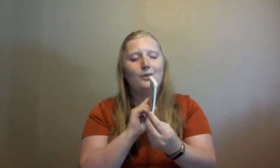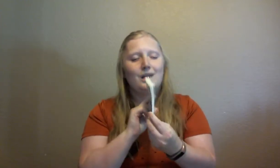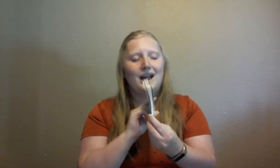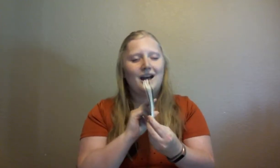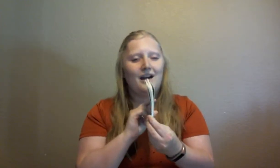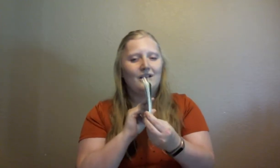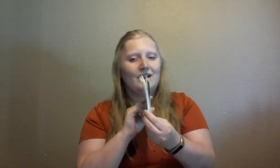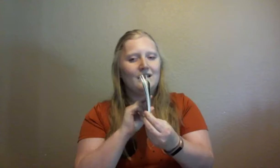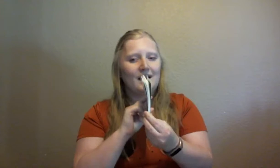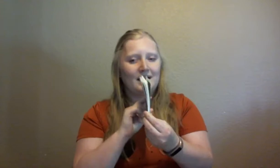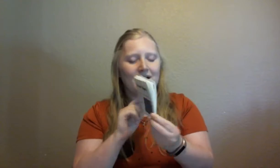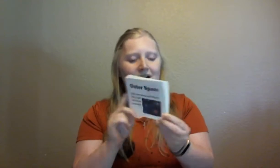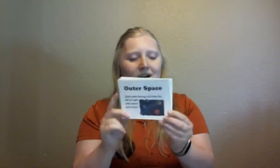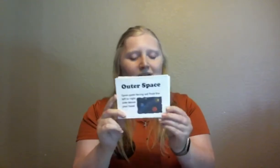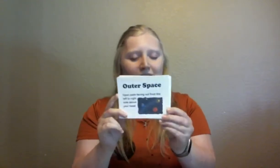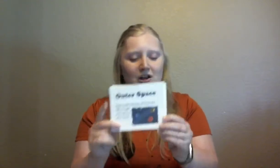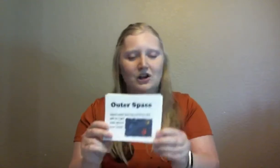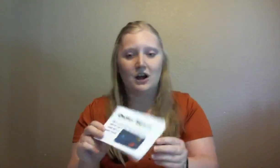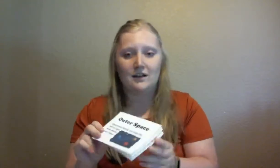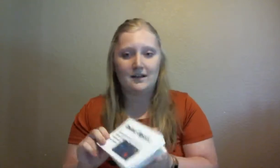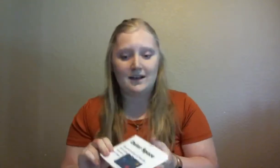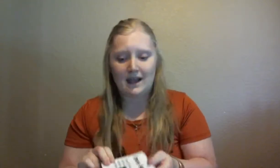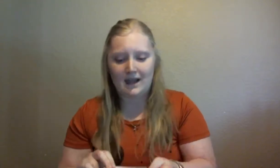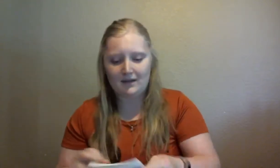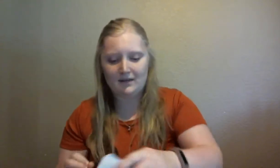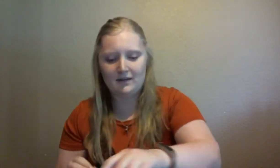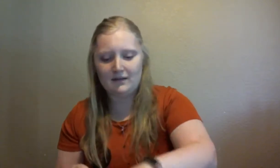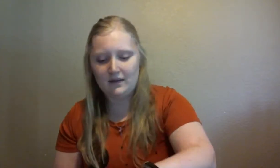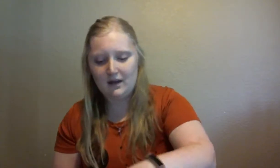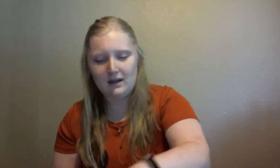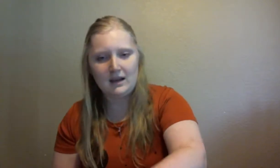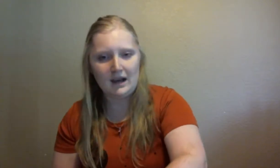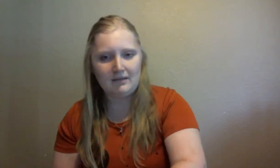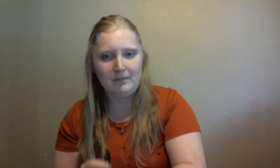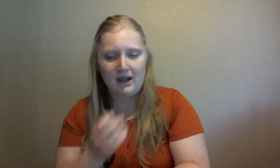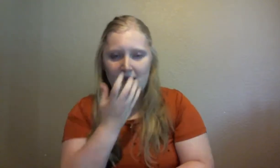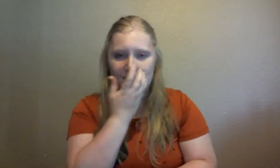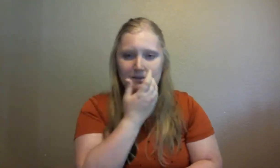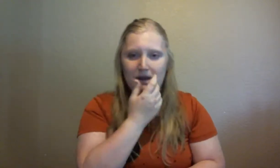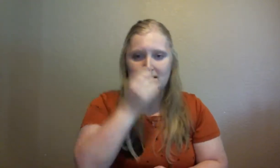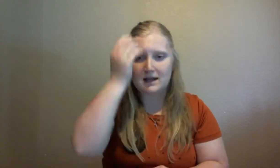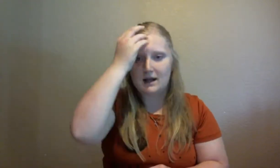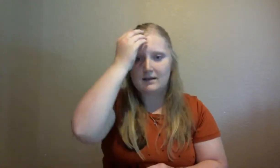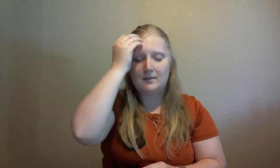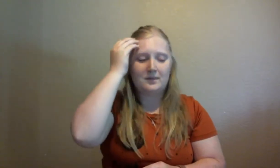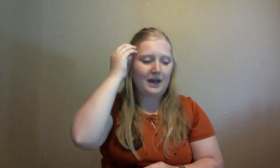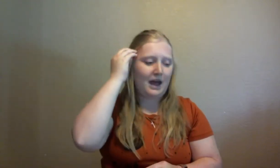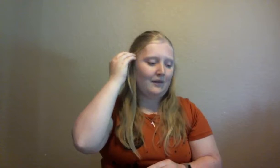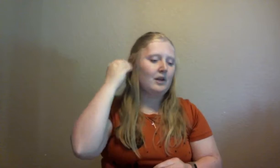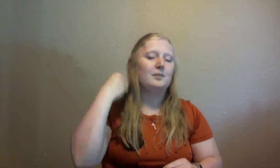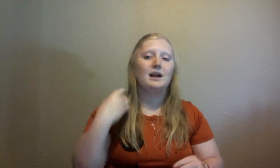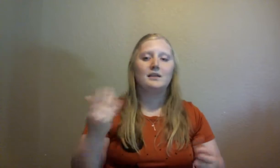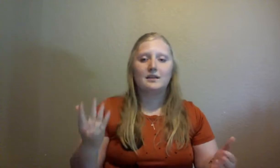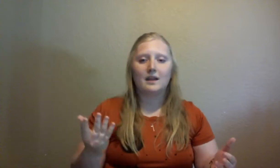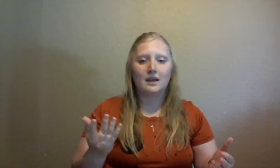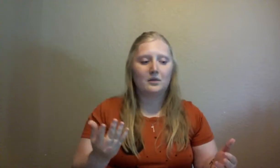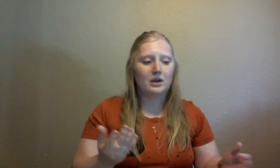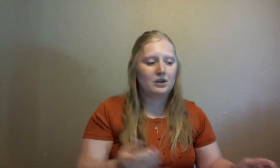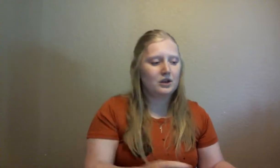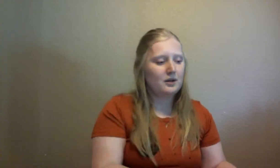we are a little lighter on our flashcards today because there's not as many space concepts that have an American Sign Language